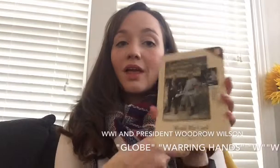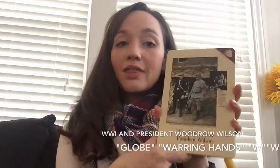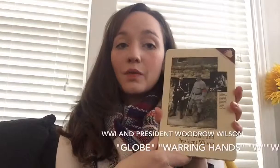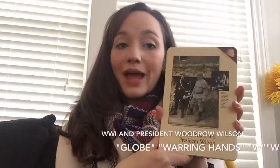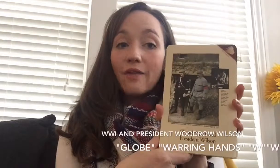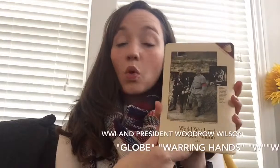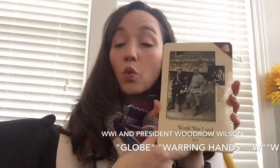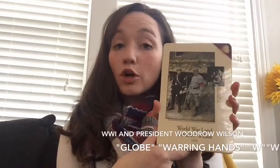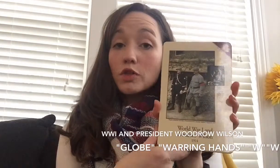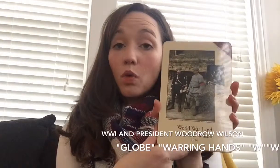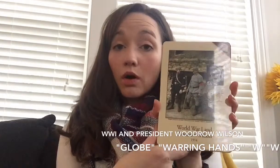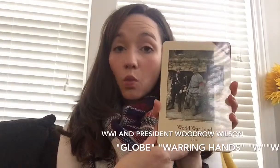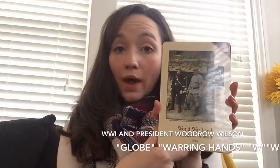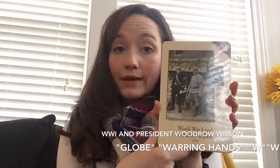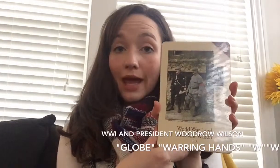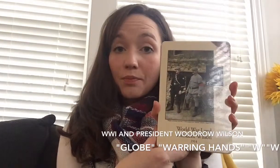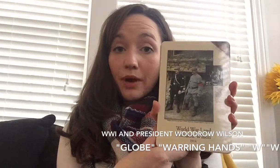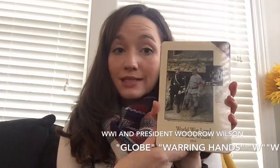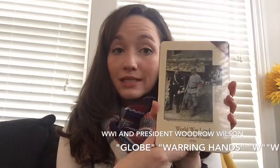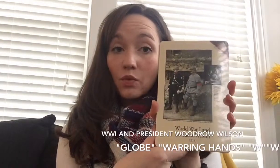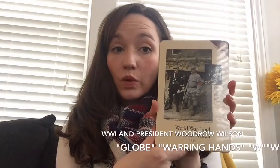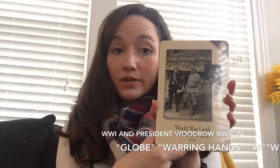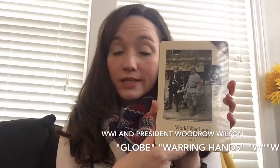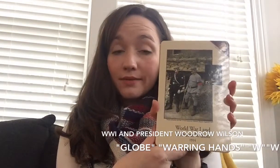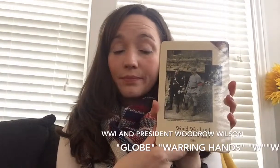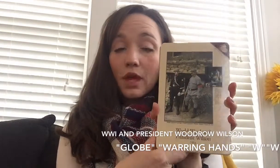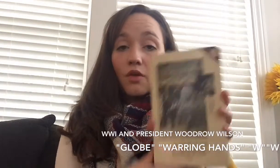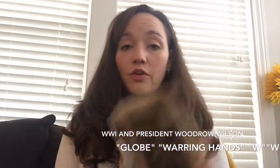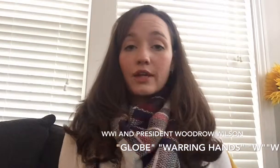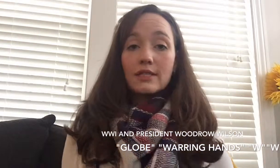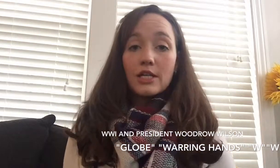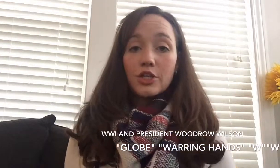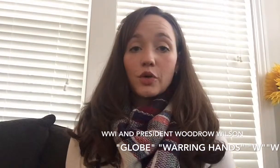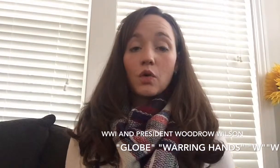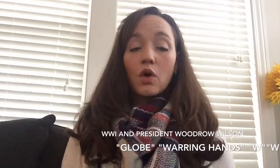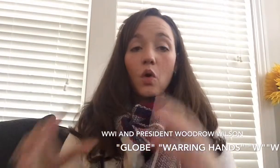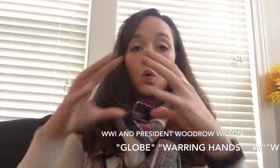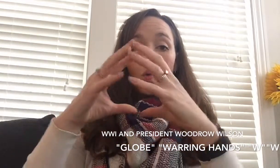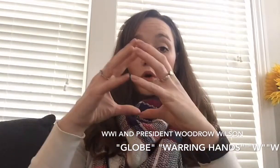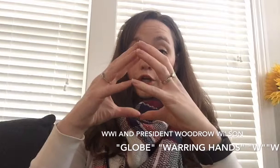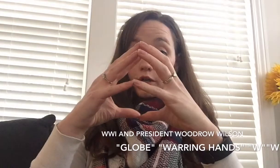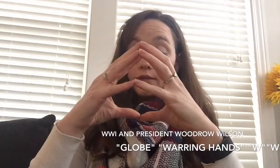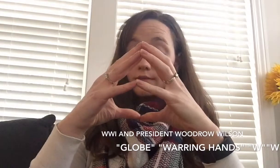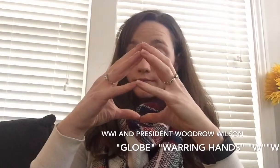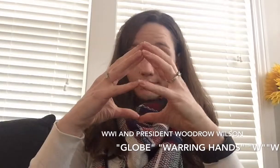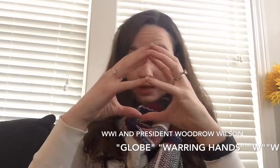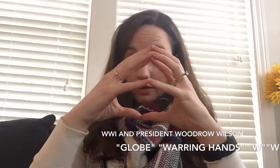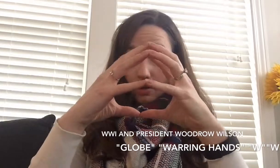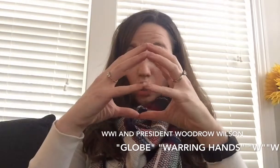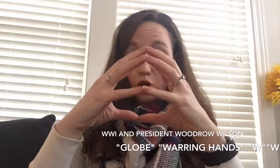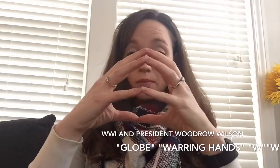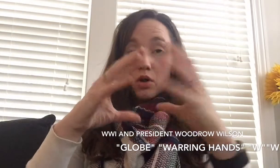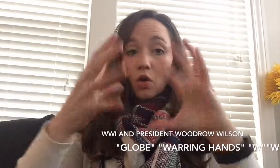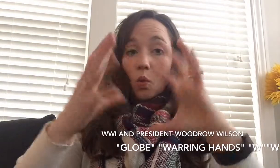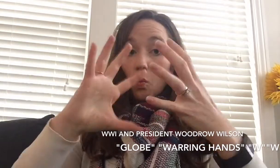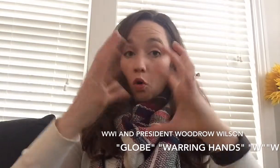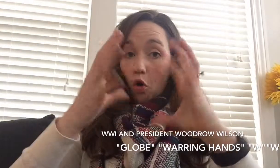Then we have World War I and President Wilson. For this I do world, like a globe,